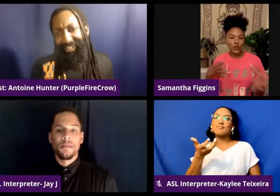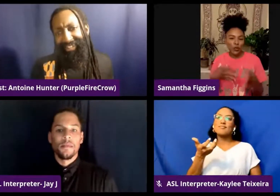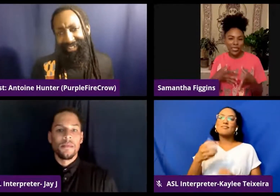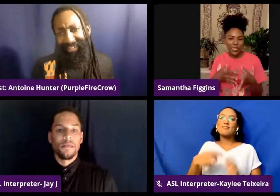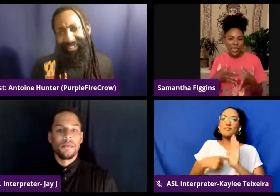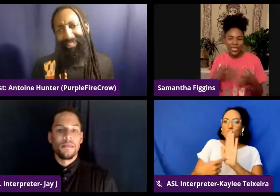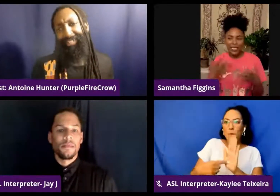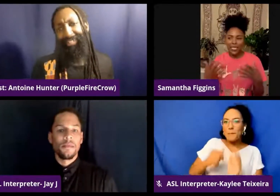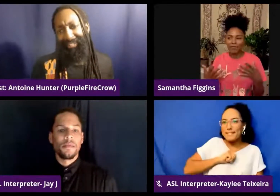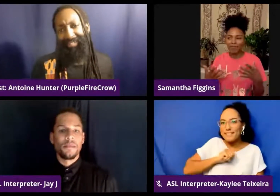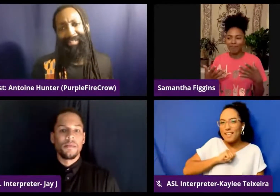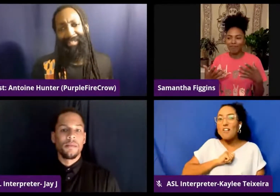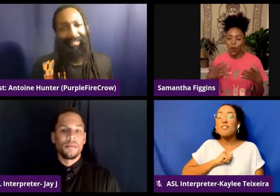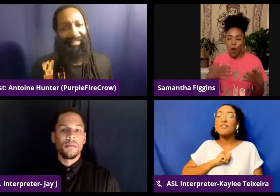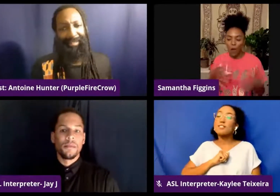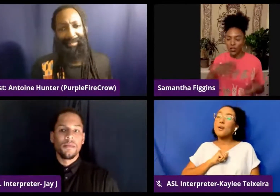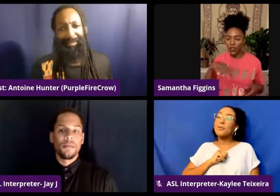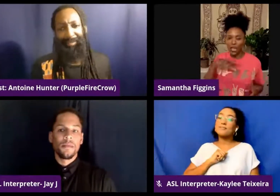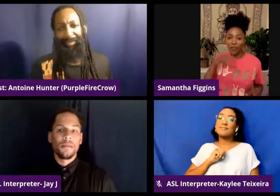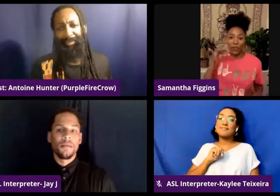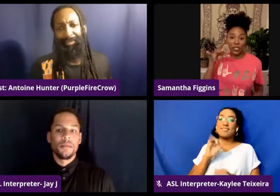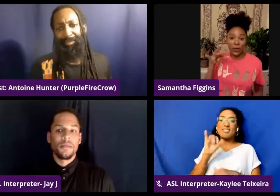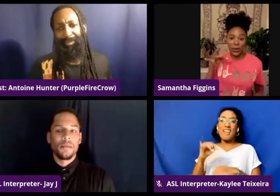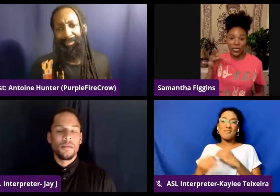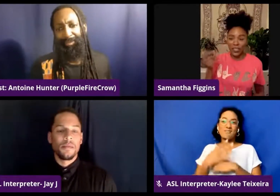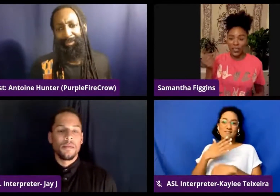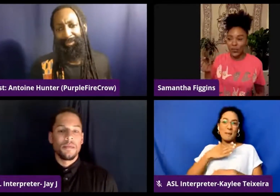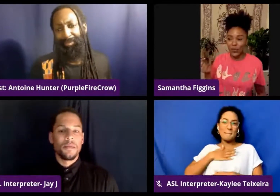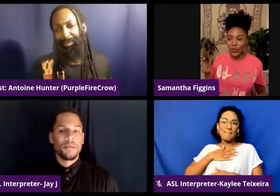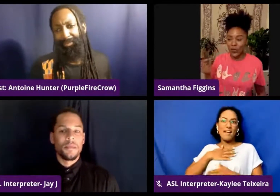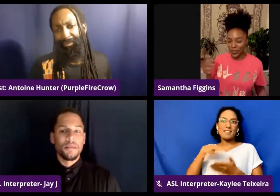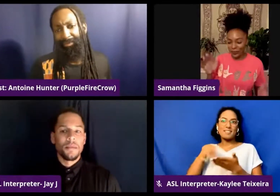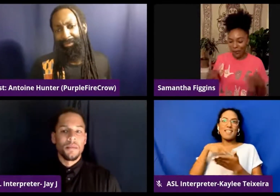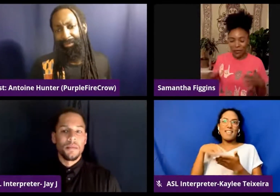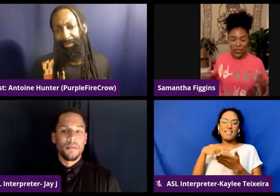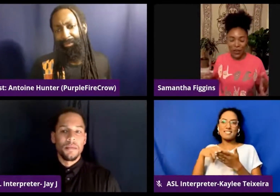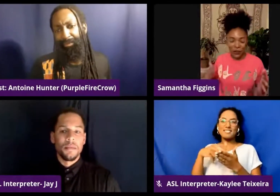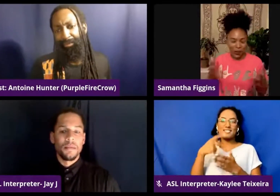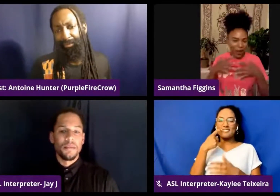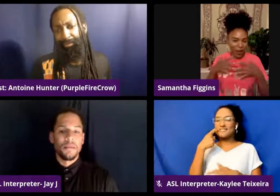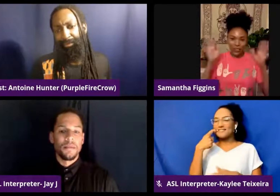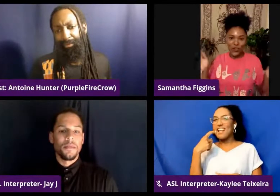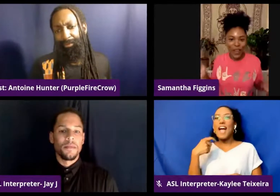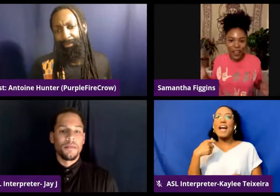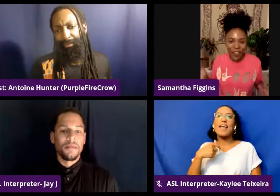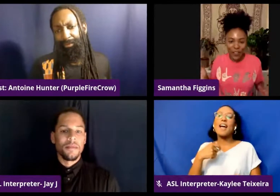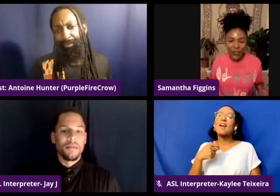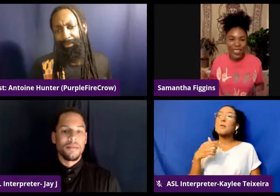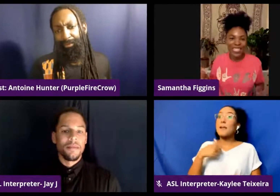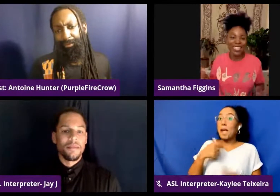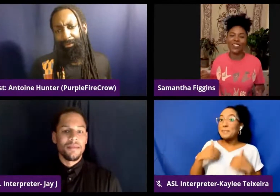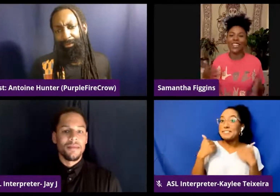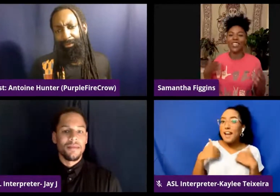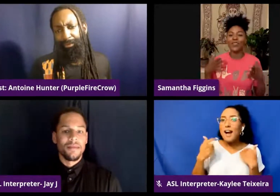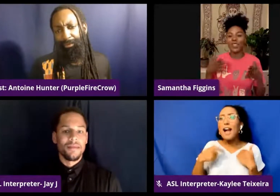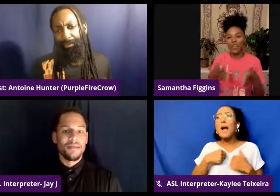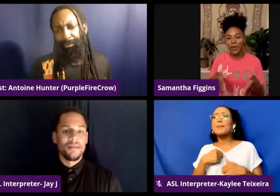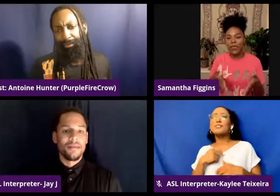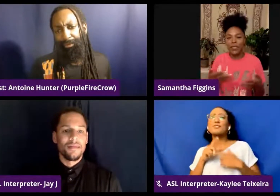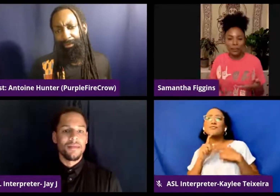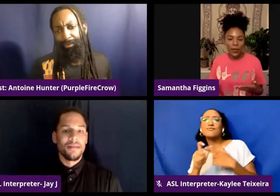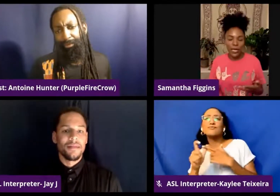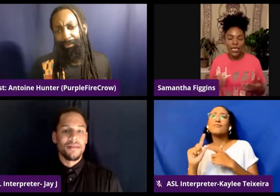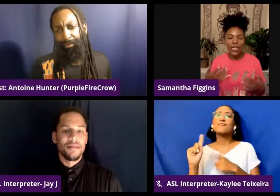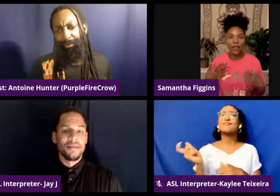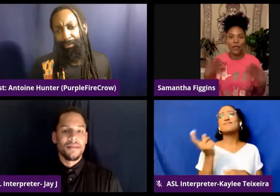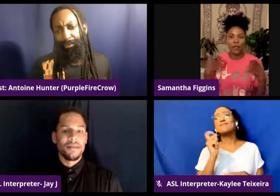that's what drew me to dance. And you know, I'm also like a very spirited individual, and when I was younger, I was just running all over the place. So dance really gave